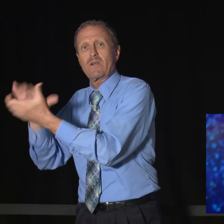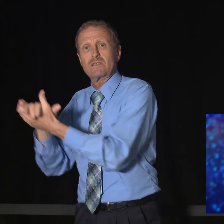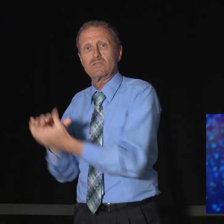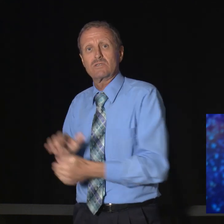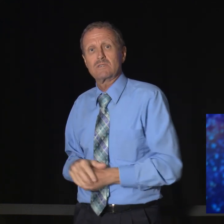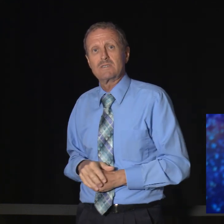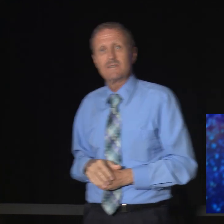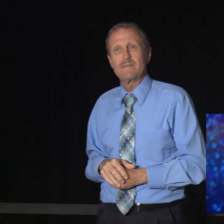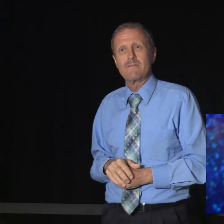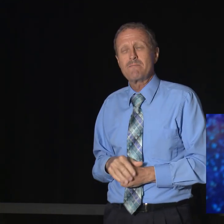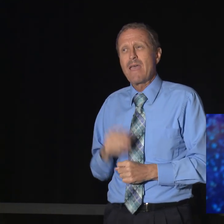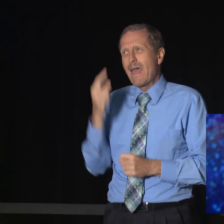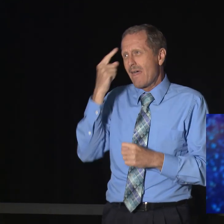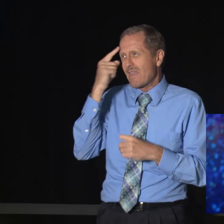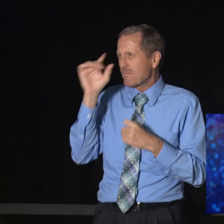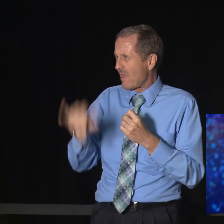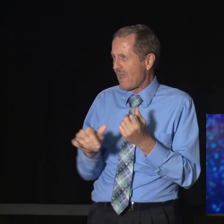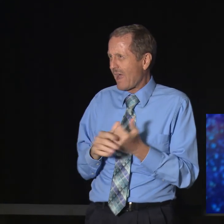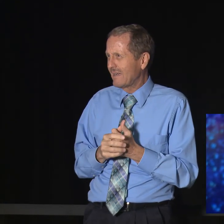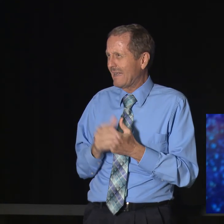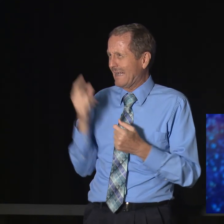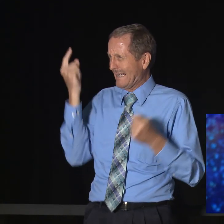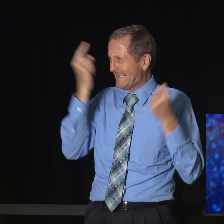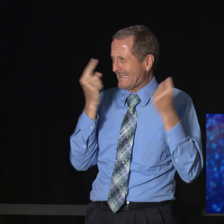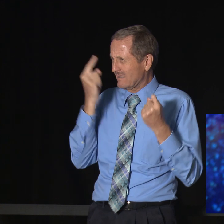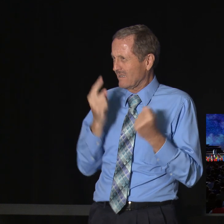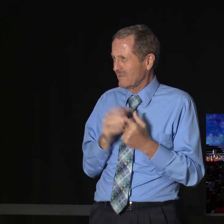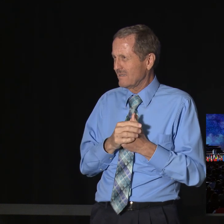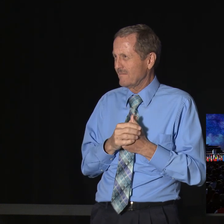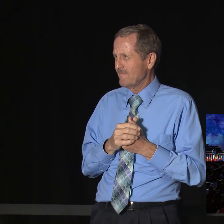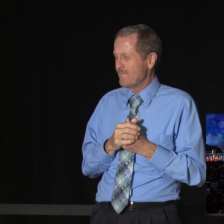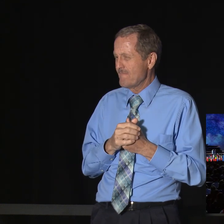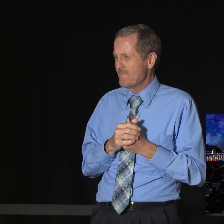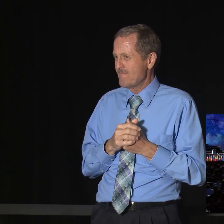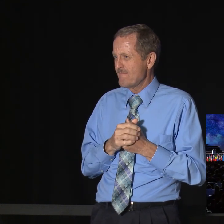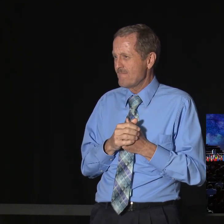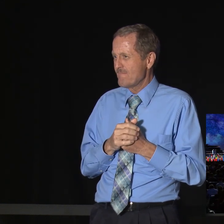I want you to think about this and consider this, dear brothers and sisters.